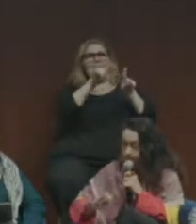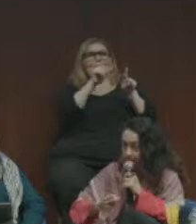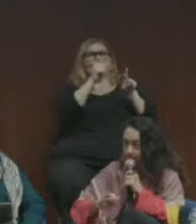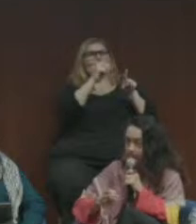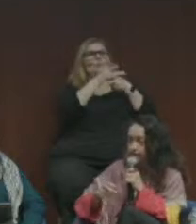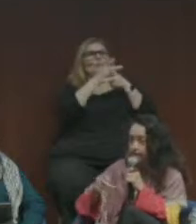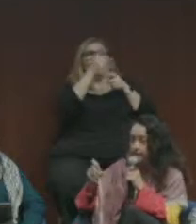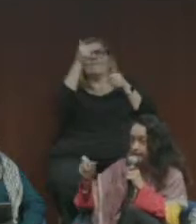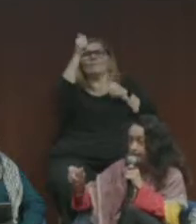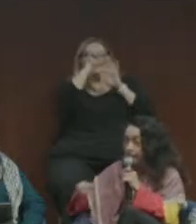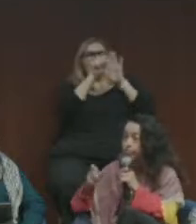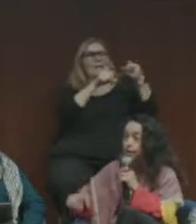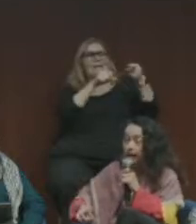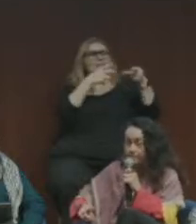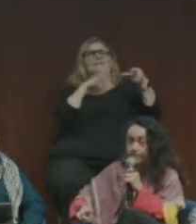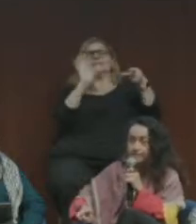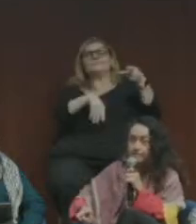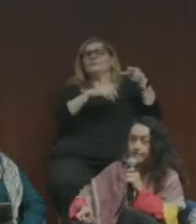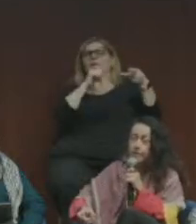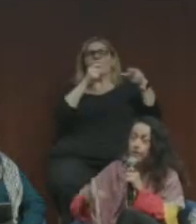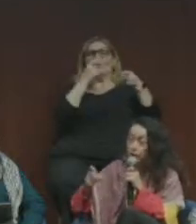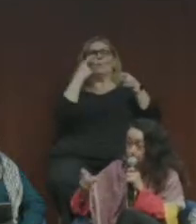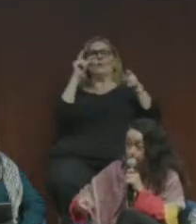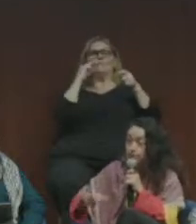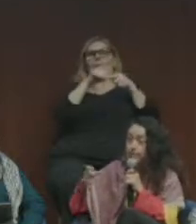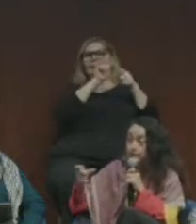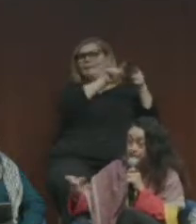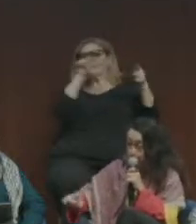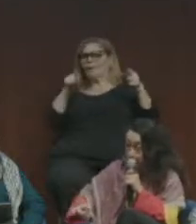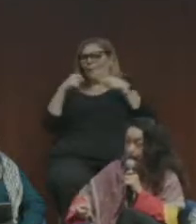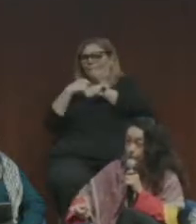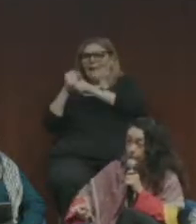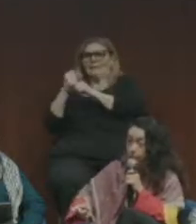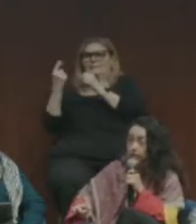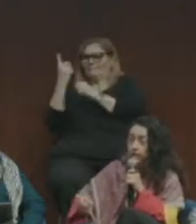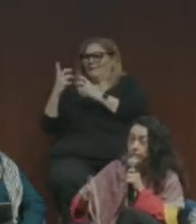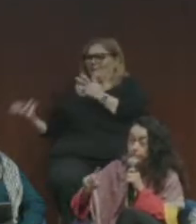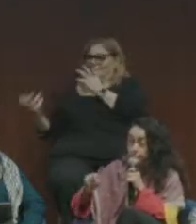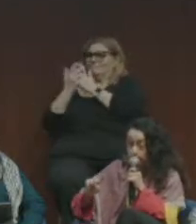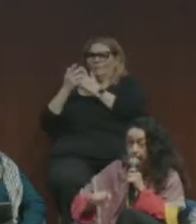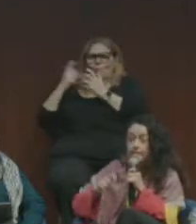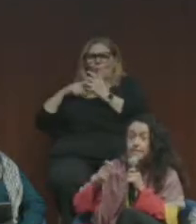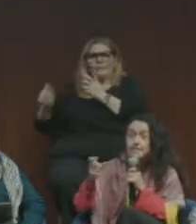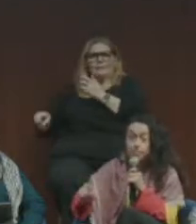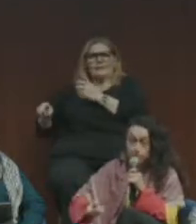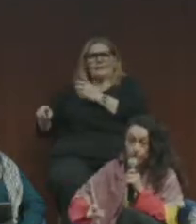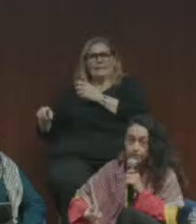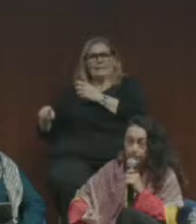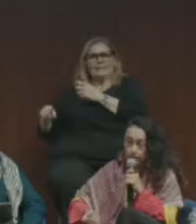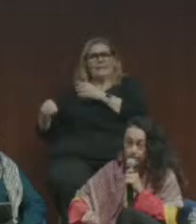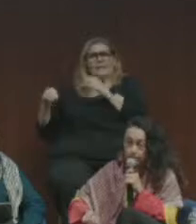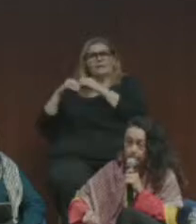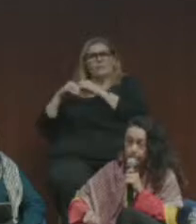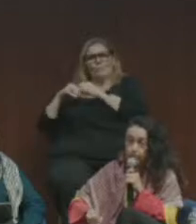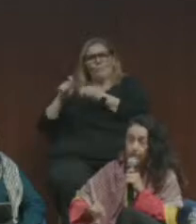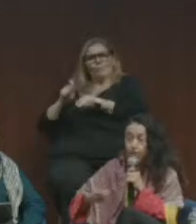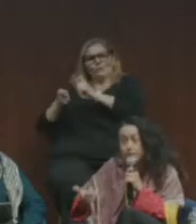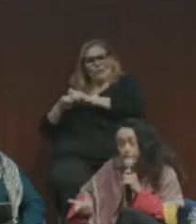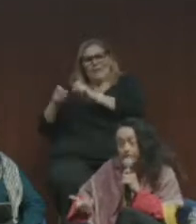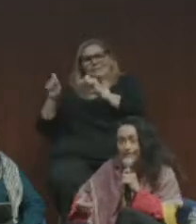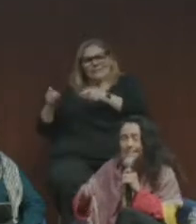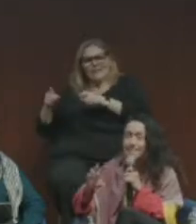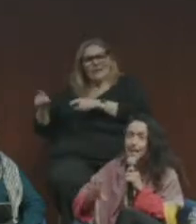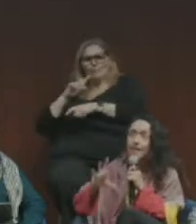above gives us. In practice, we are building the power to make deeper transformation, so